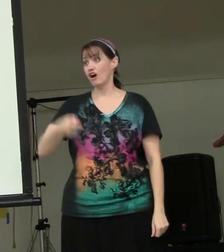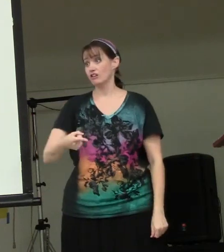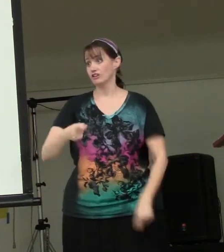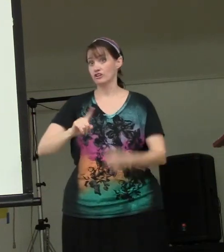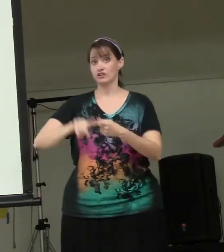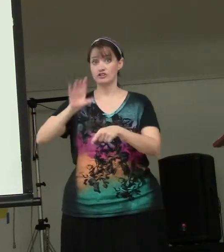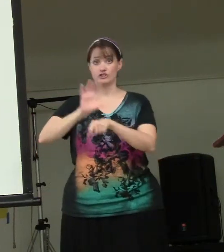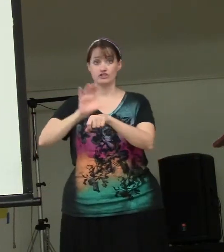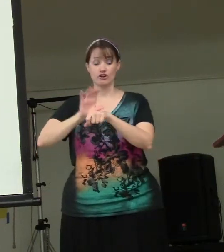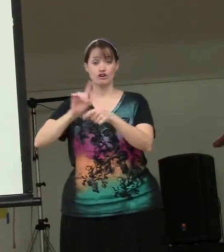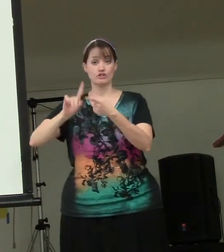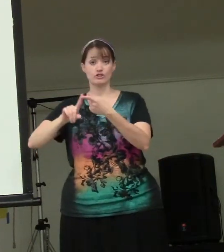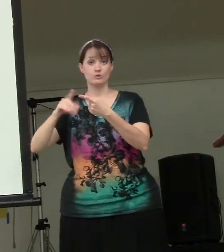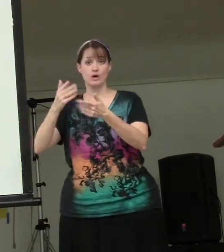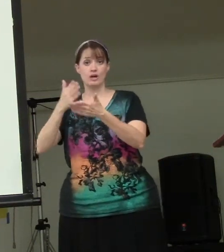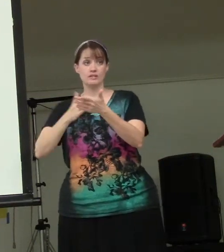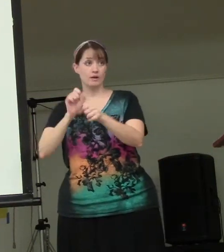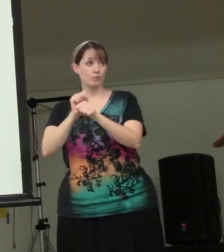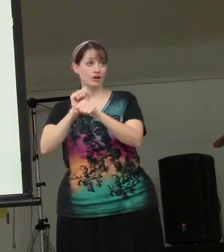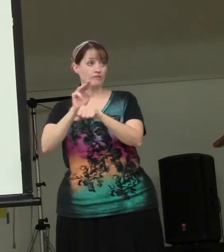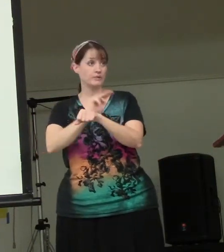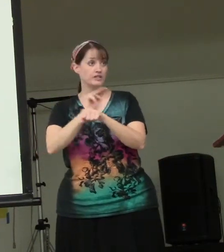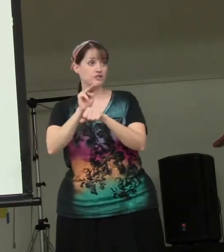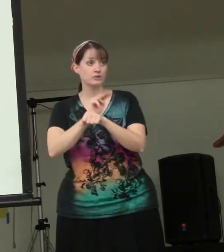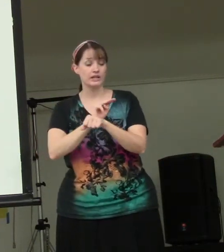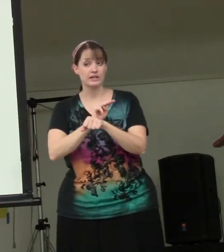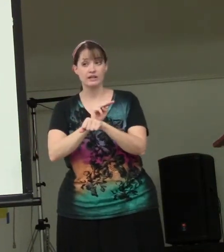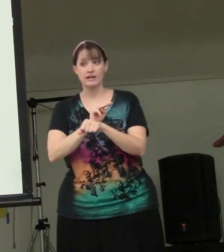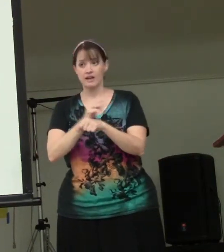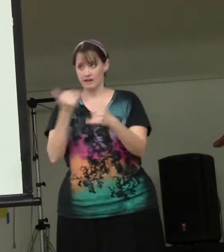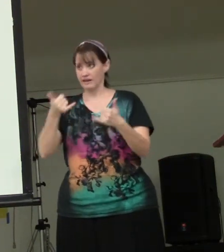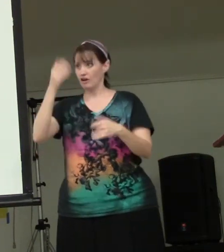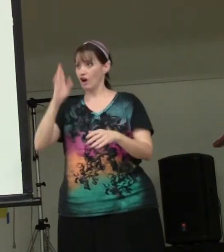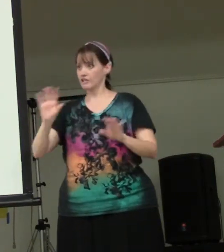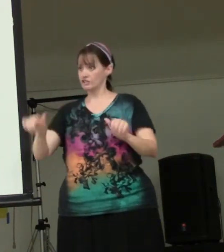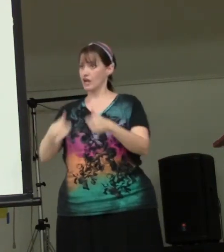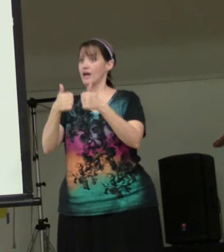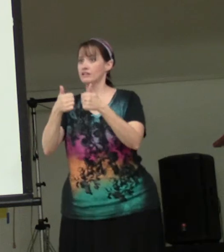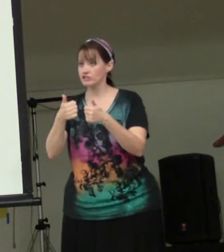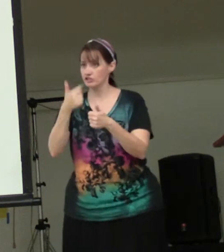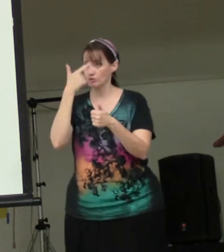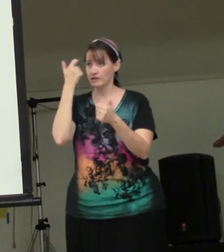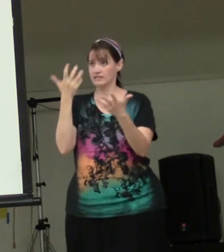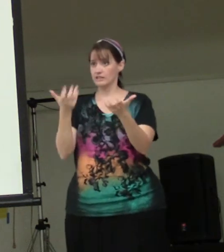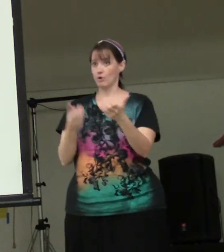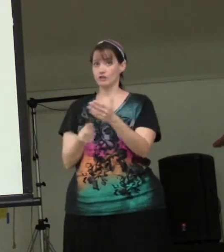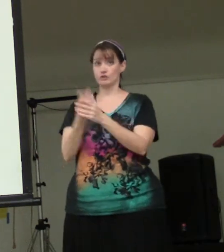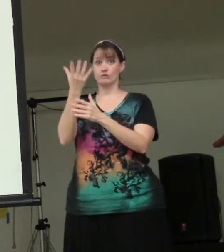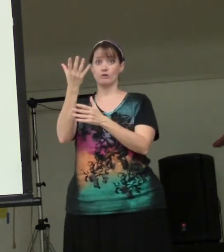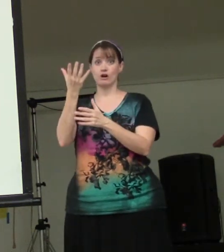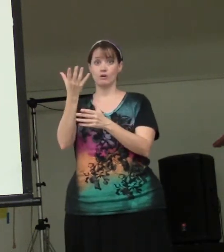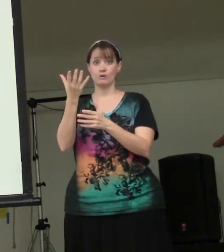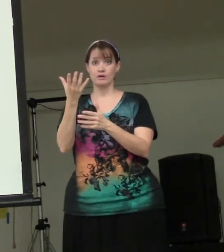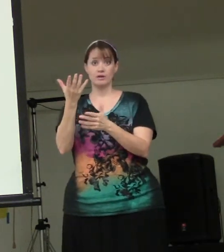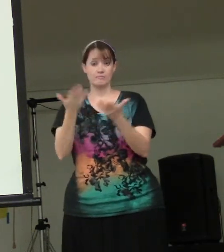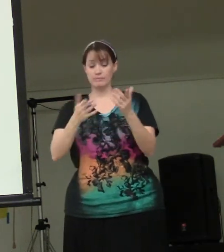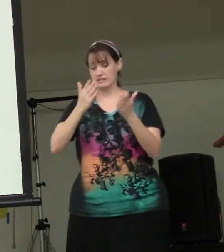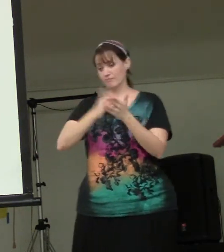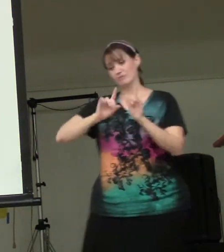dollar to the church, to some work of ministry. Now God is challenging you because he wants you to grow. Maybe some of you have